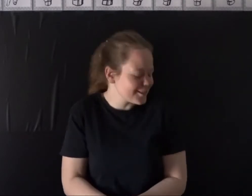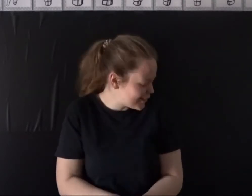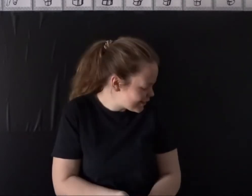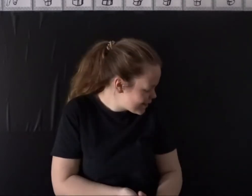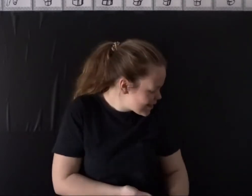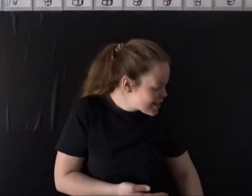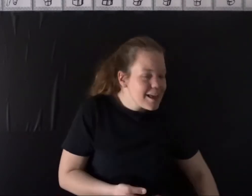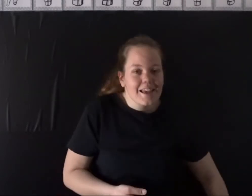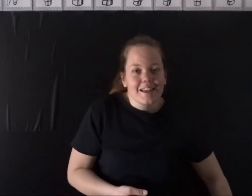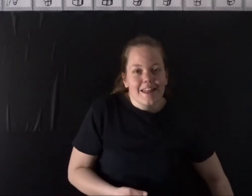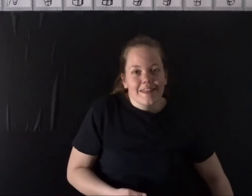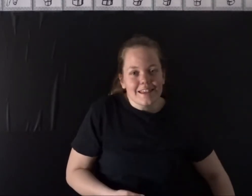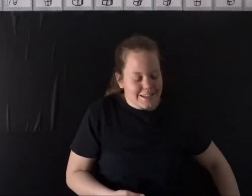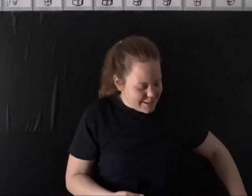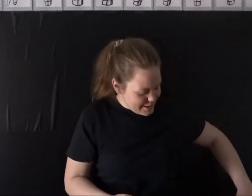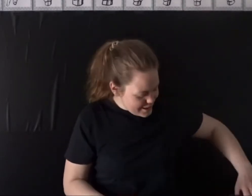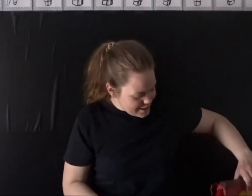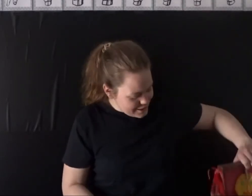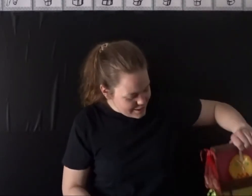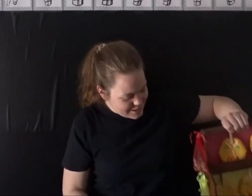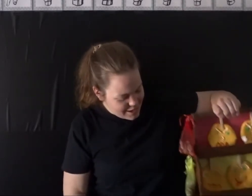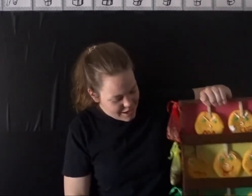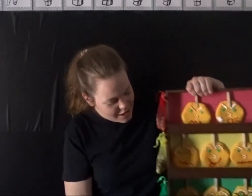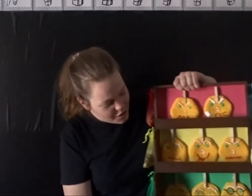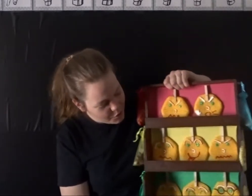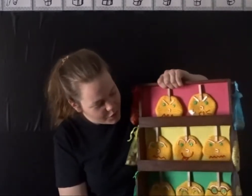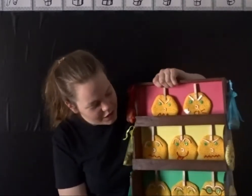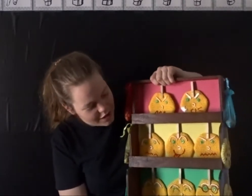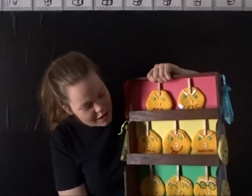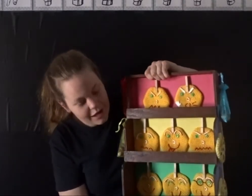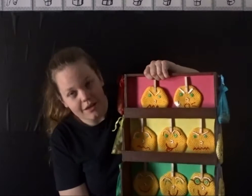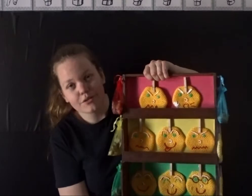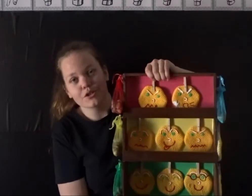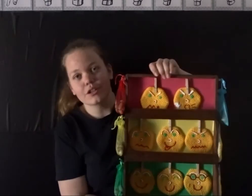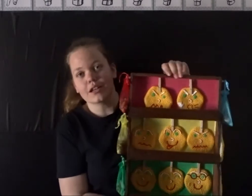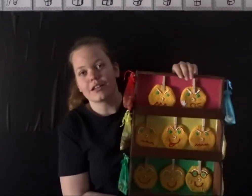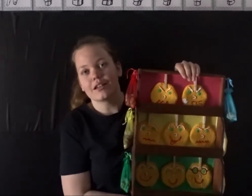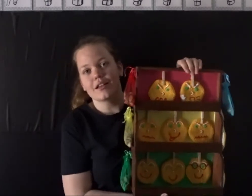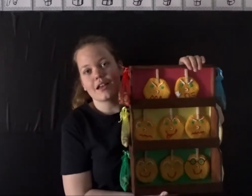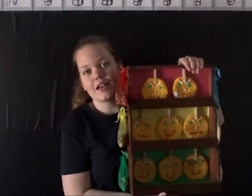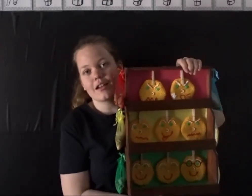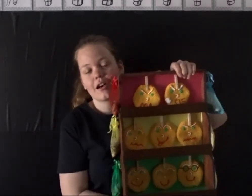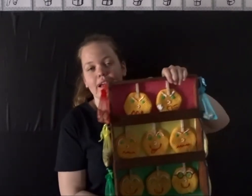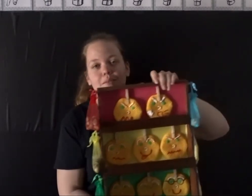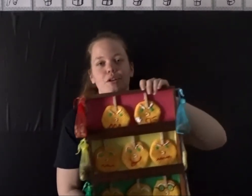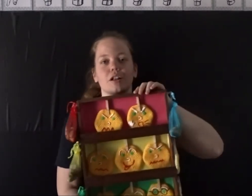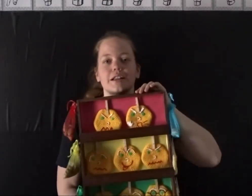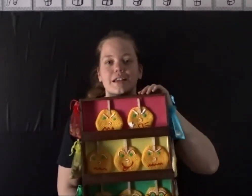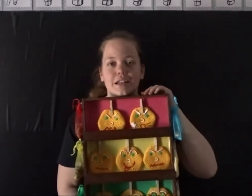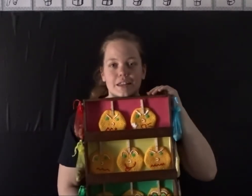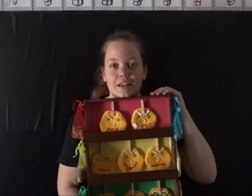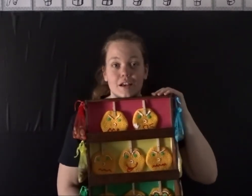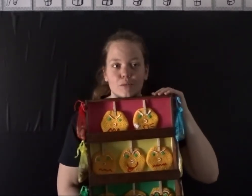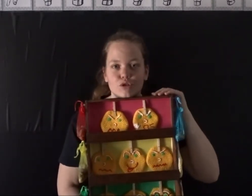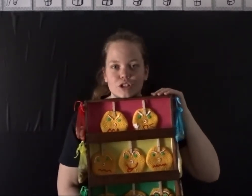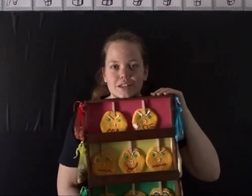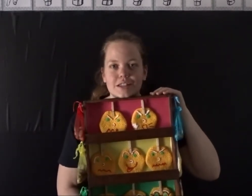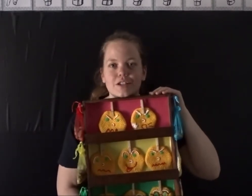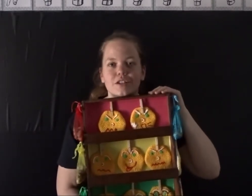it. This is what I have created, and I am calling it the emotion station. And